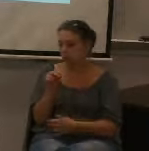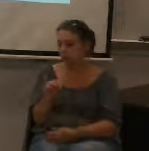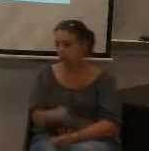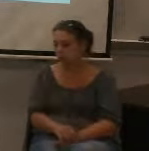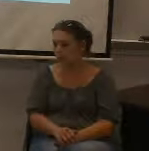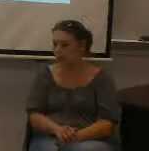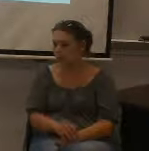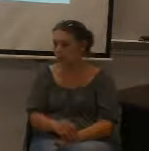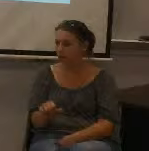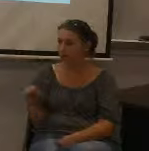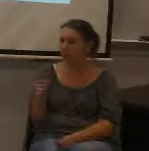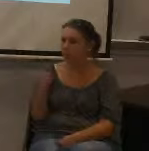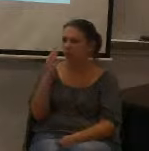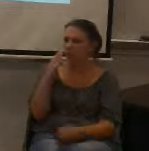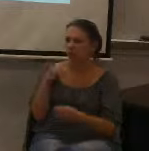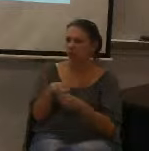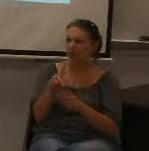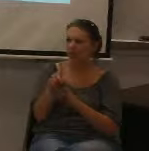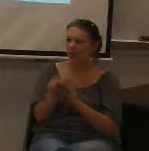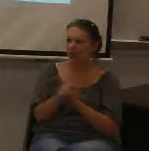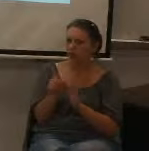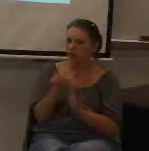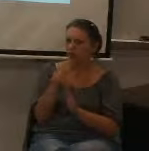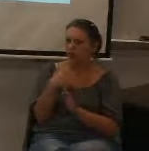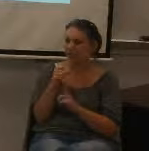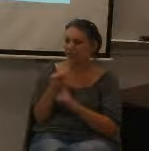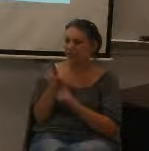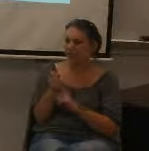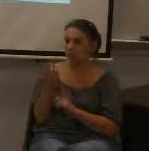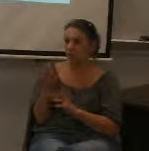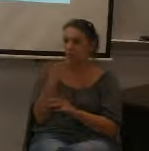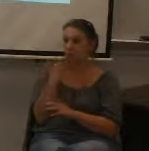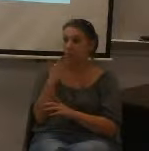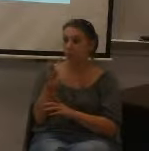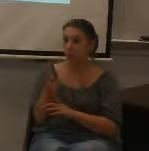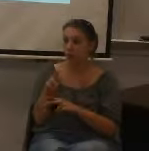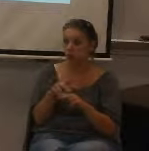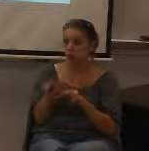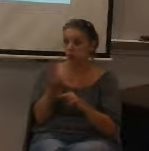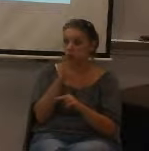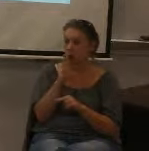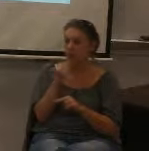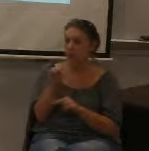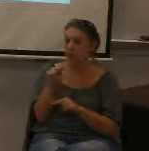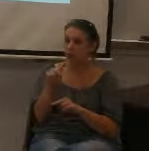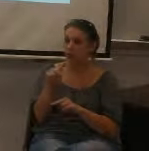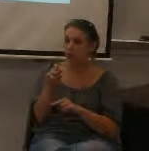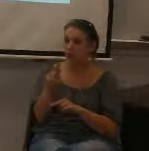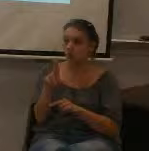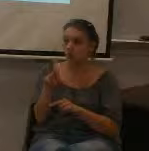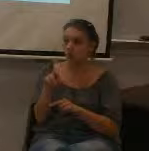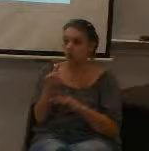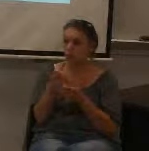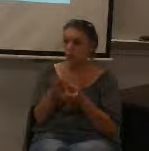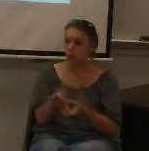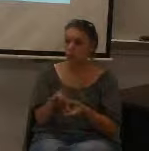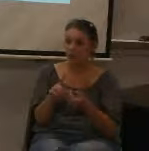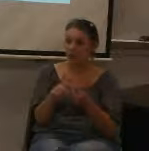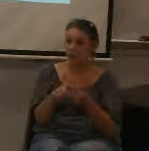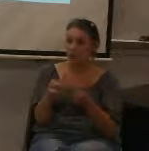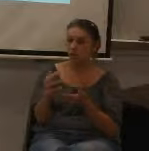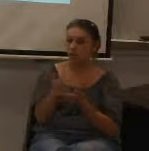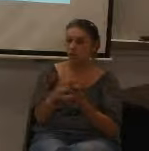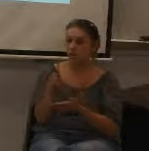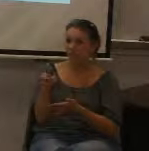Does anybody know in Kansas where there's a case of, pretty bad case of saltwater intrusion related to